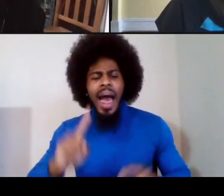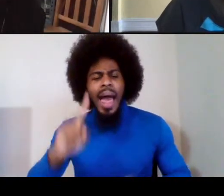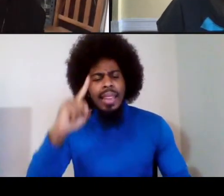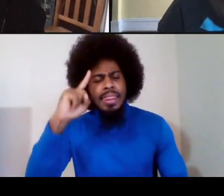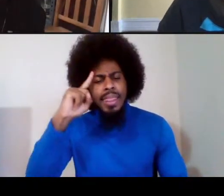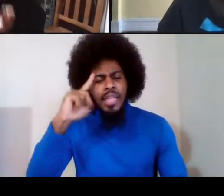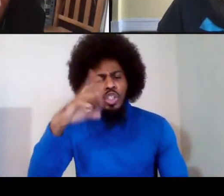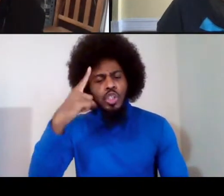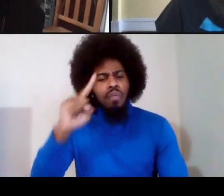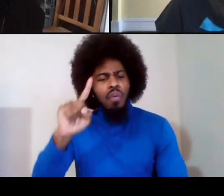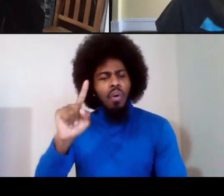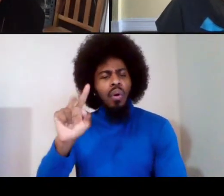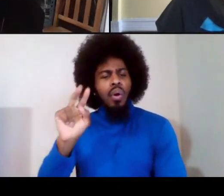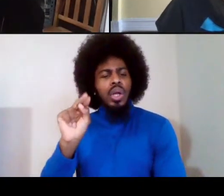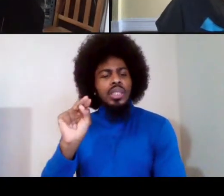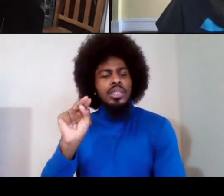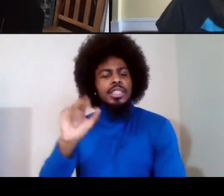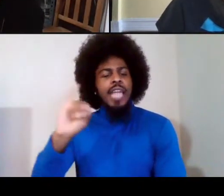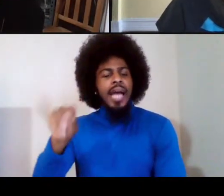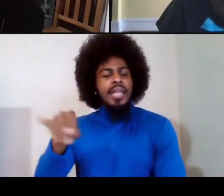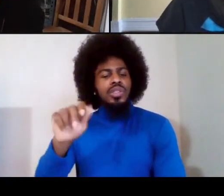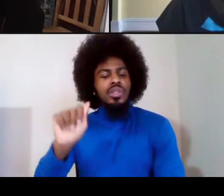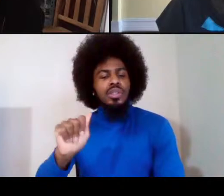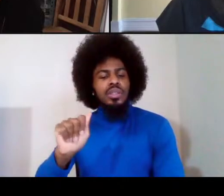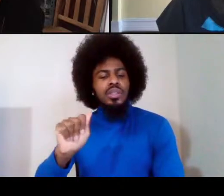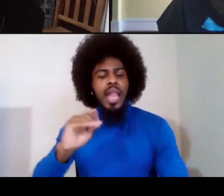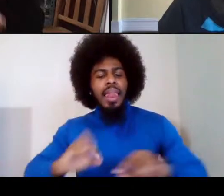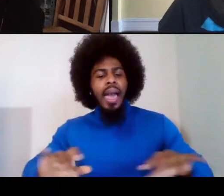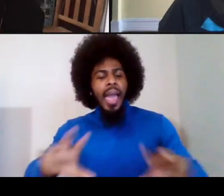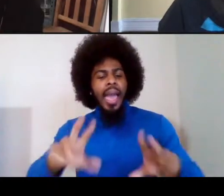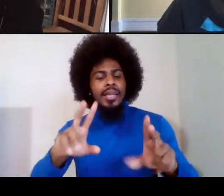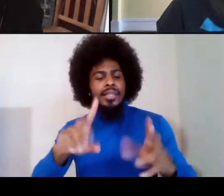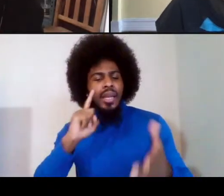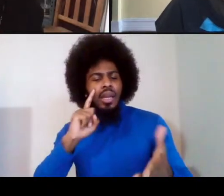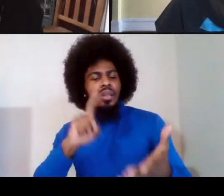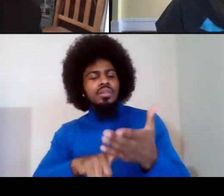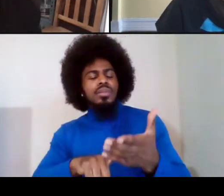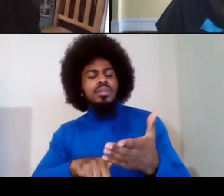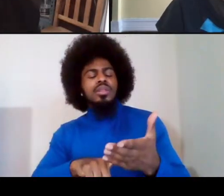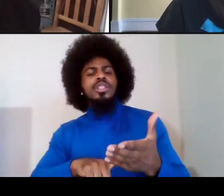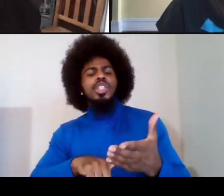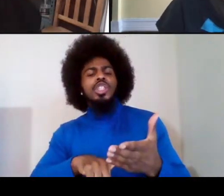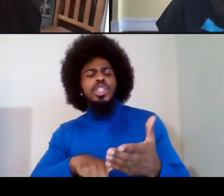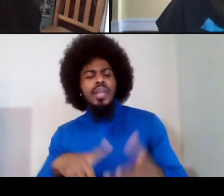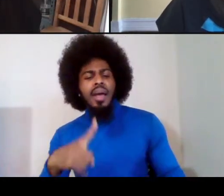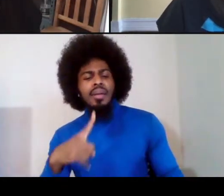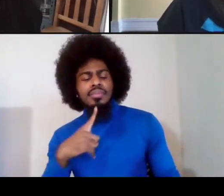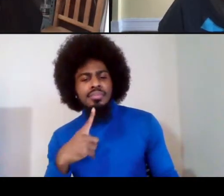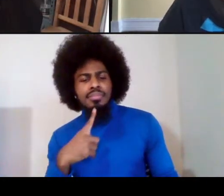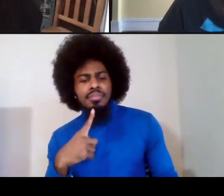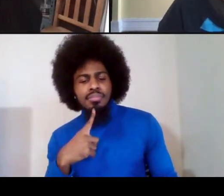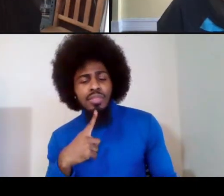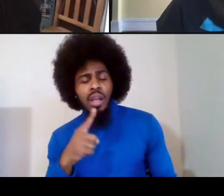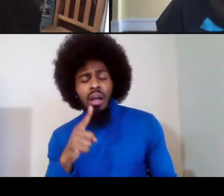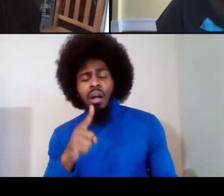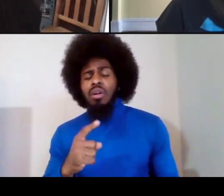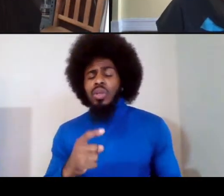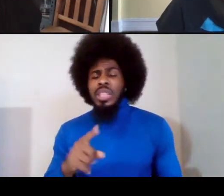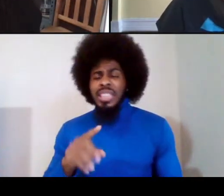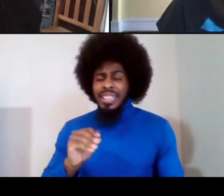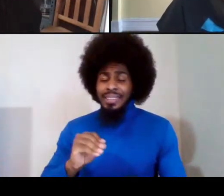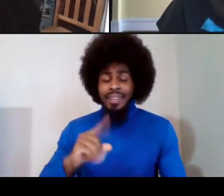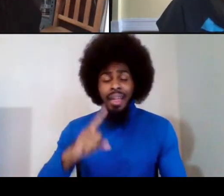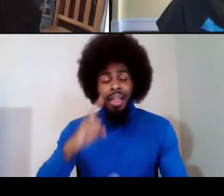land acknowledgement. Said this was the most poetic land acknowledgement and self intro I